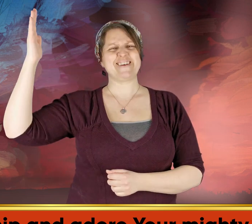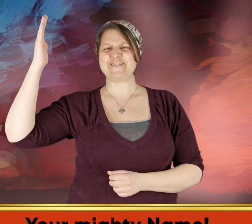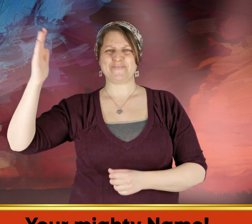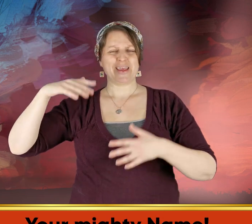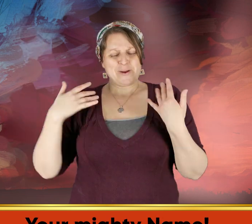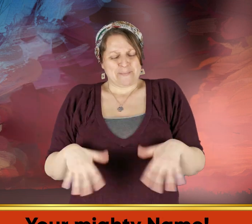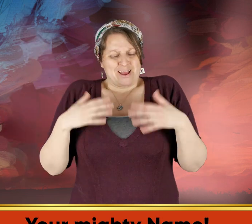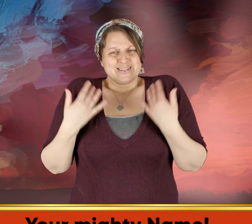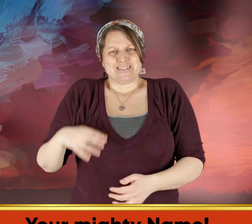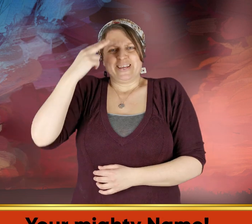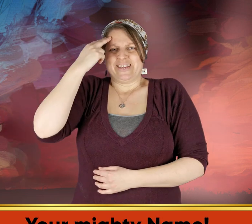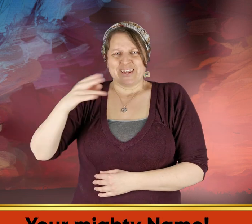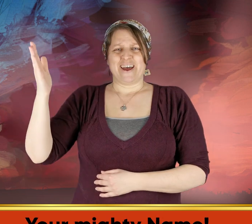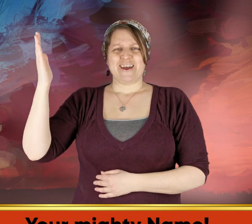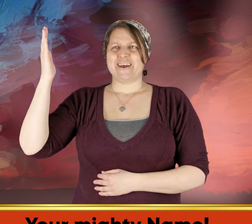Your mighty name